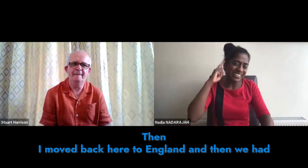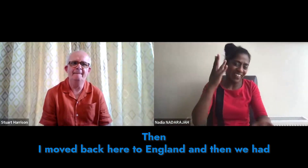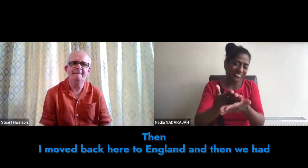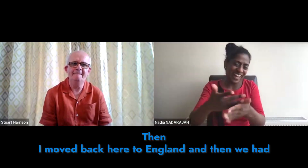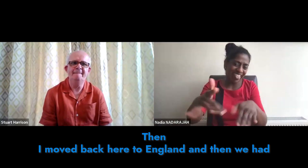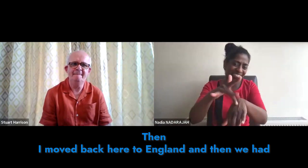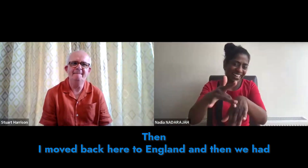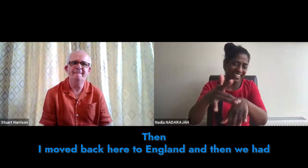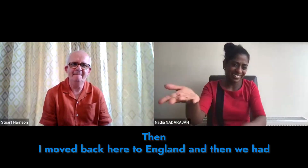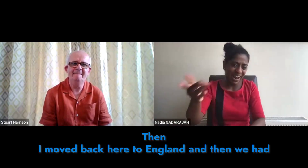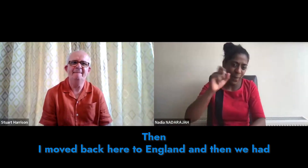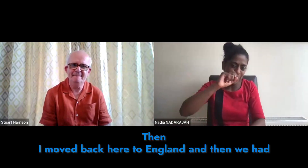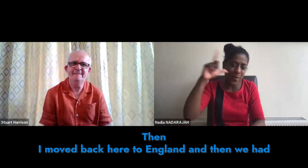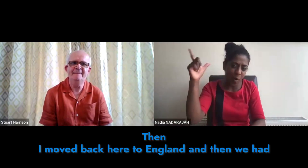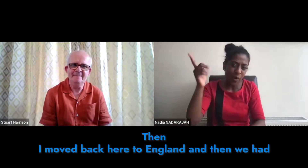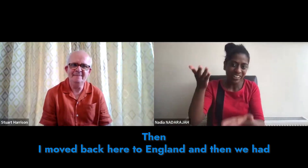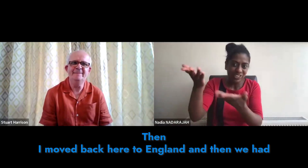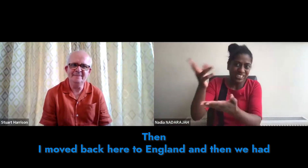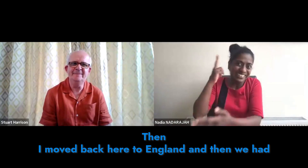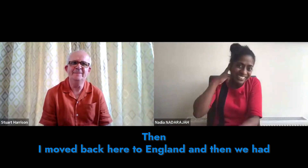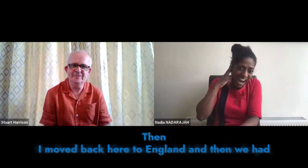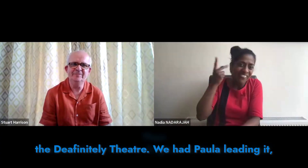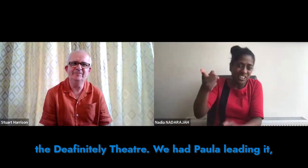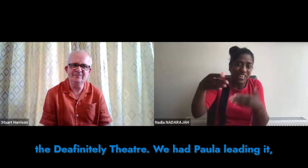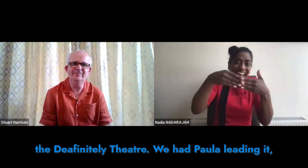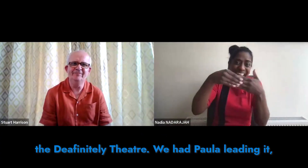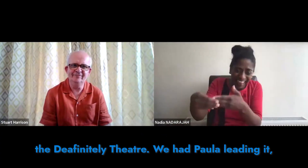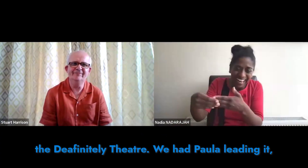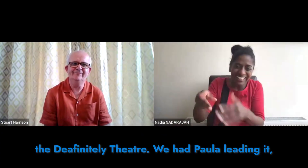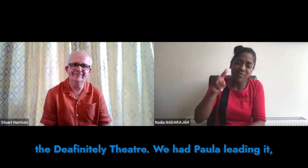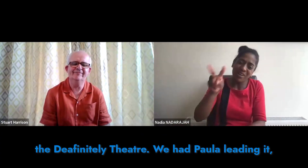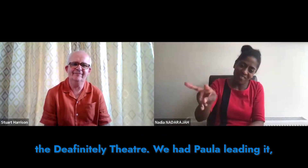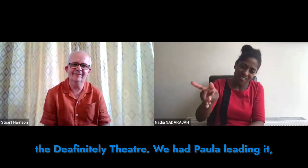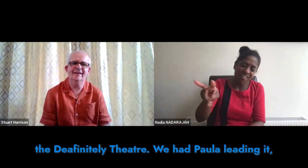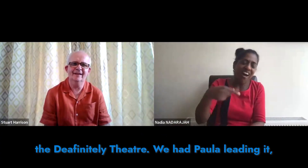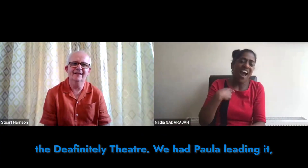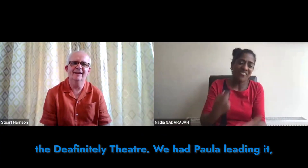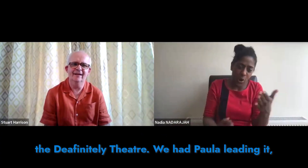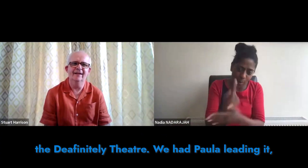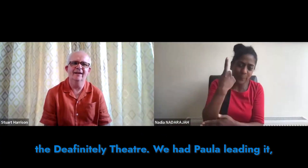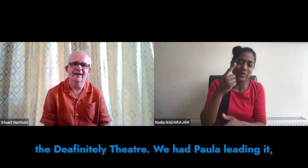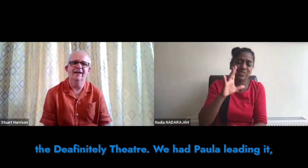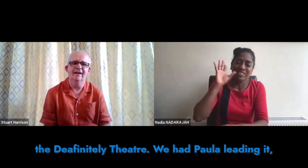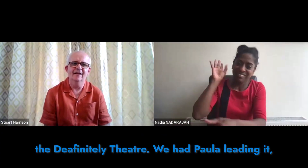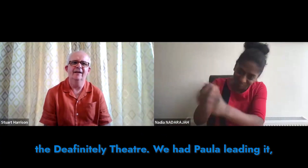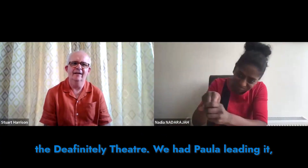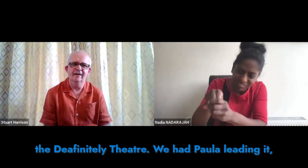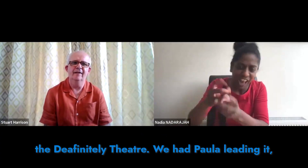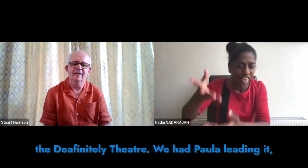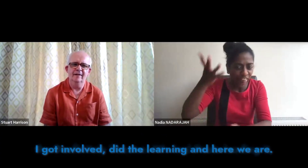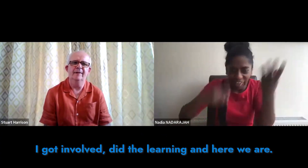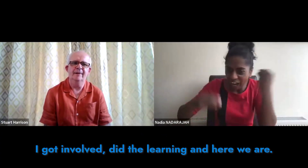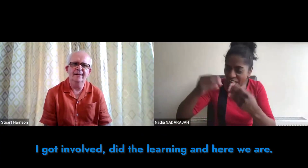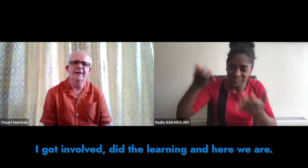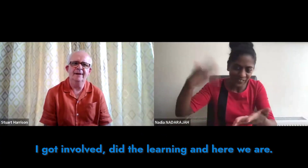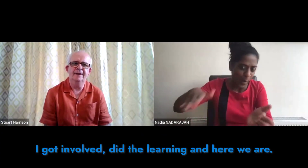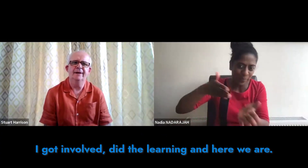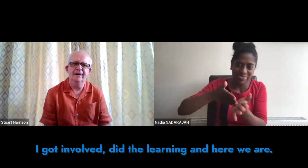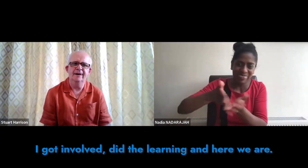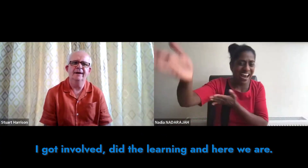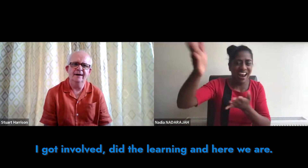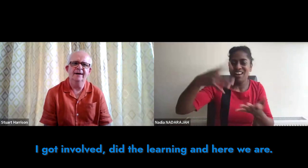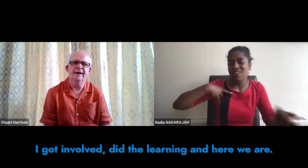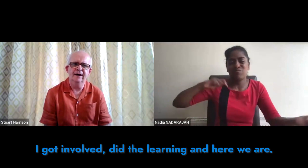I moved back here to England. And then we had the Definitely Theatre. We had Paula leading it,